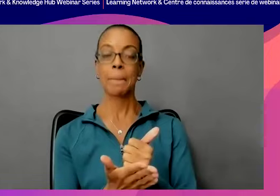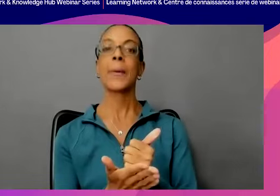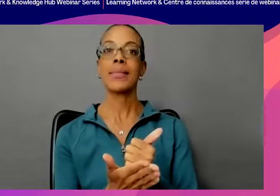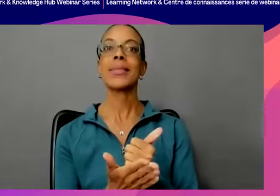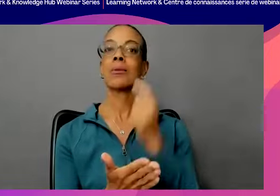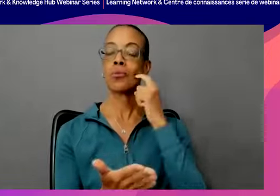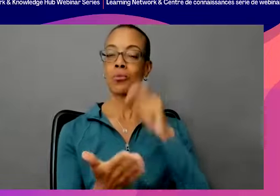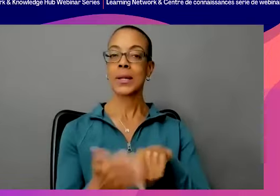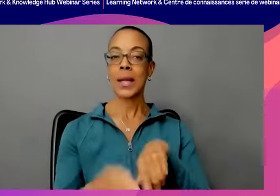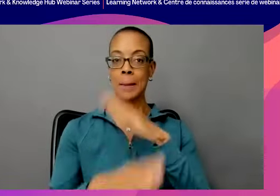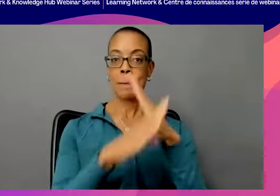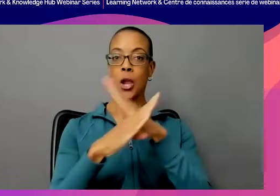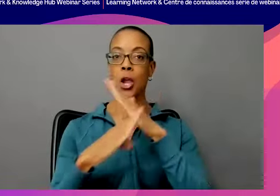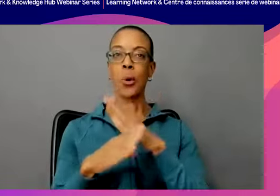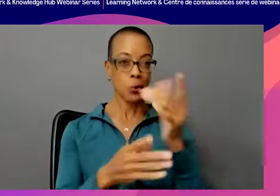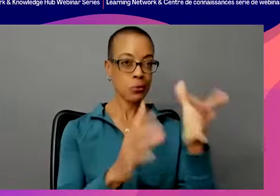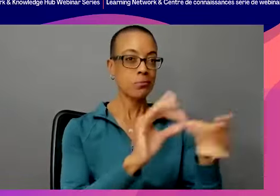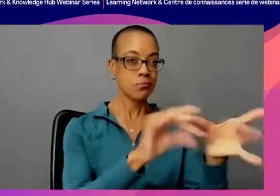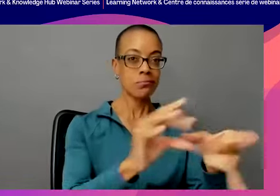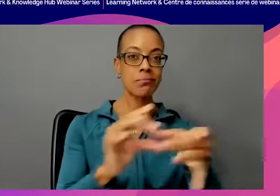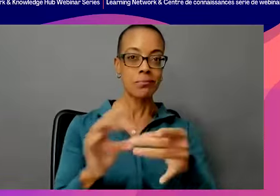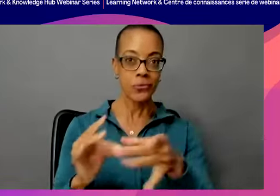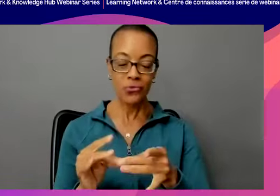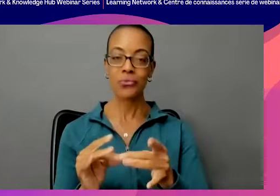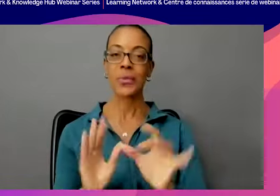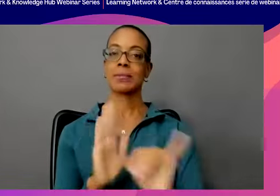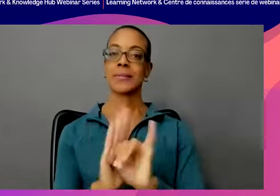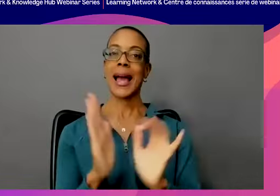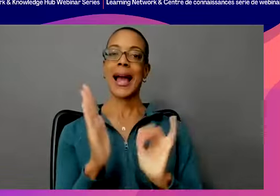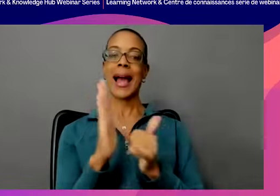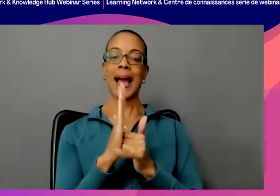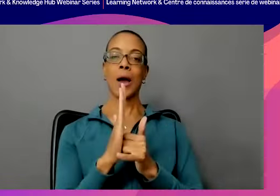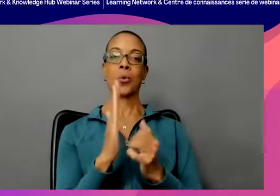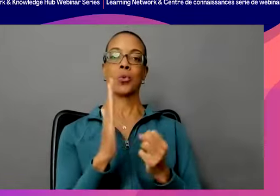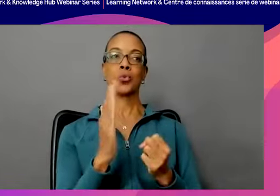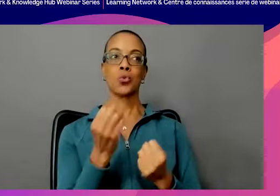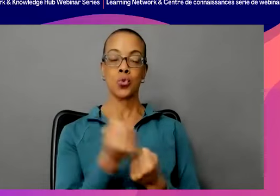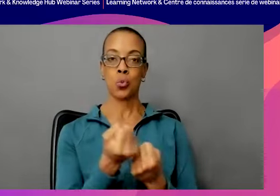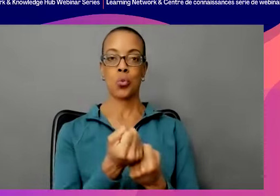of you mentioned and identify how do we support them instead of rupture them.